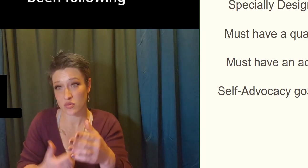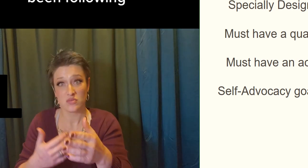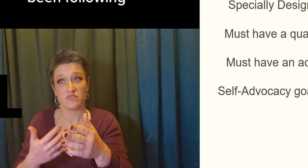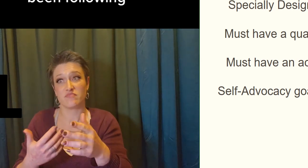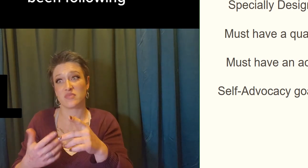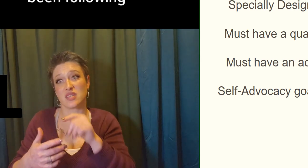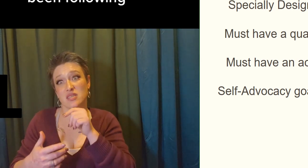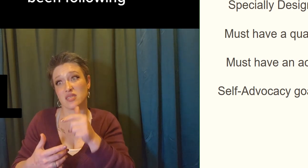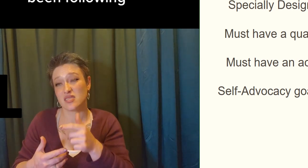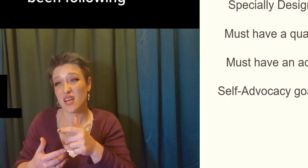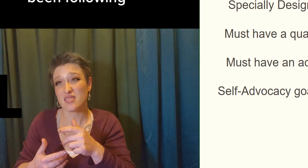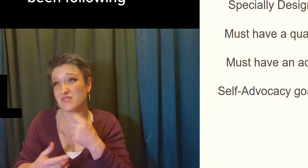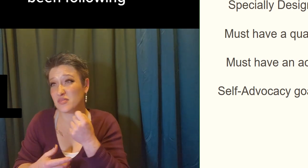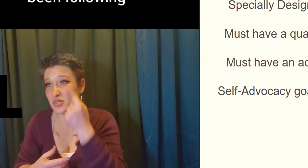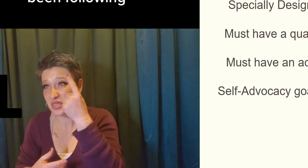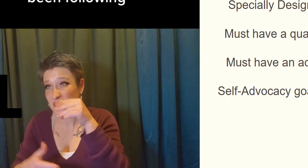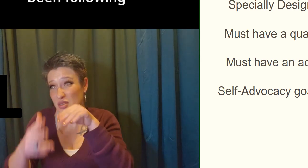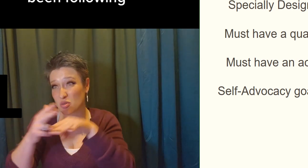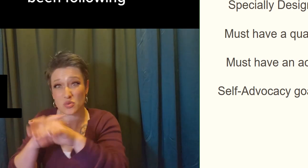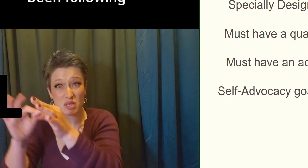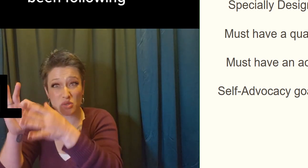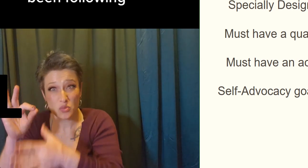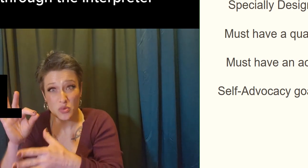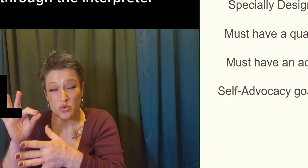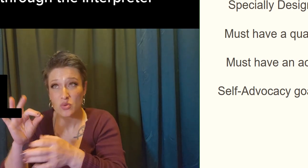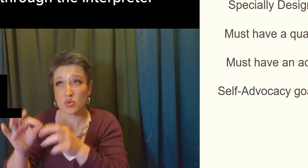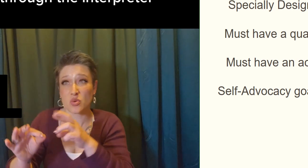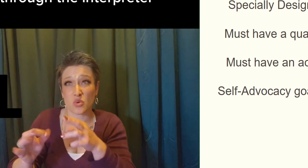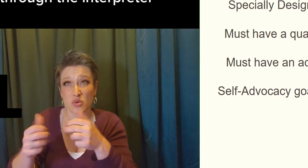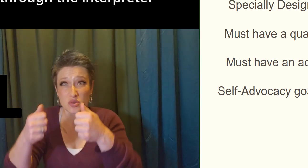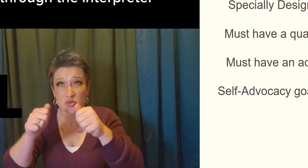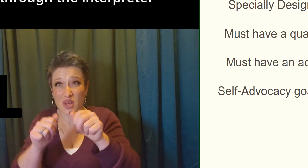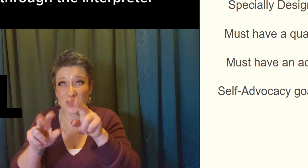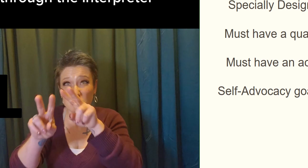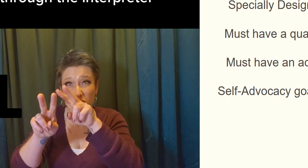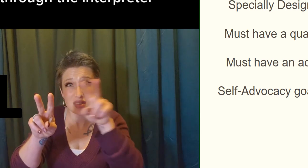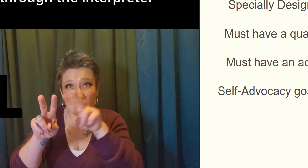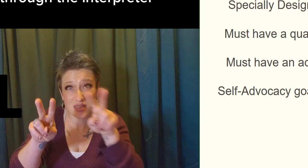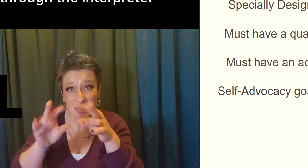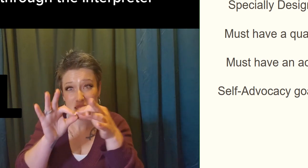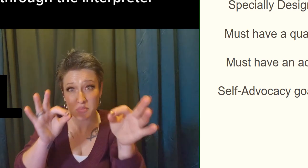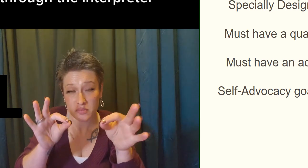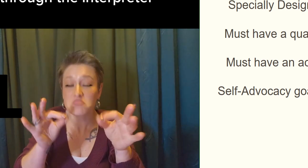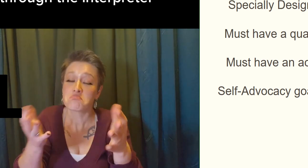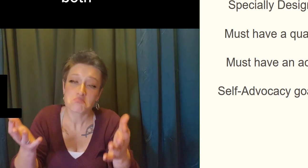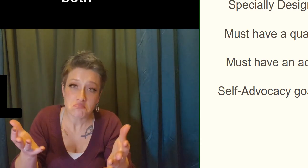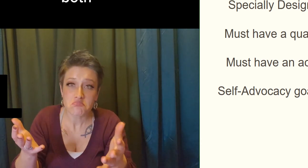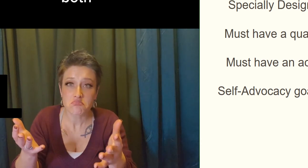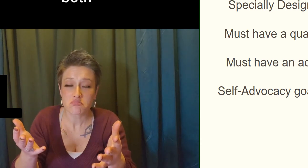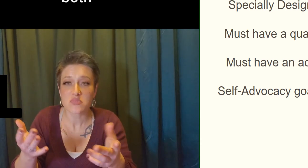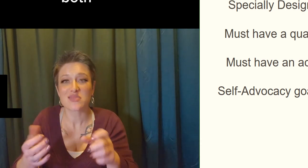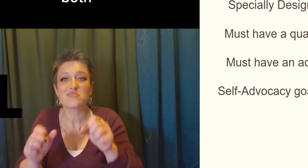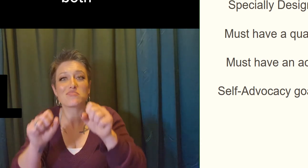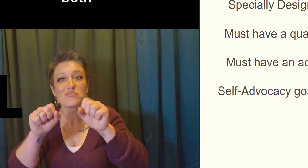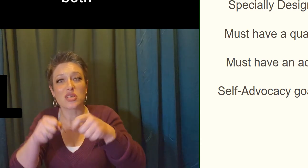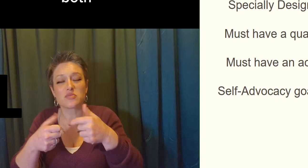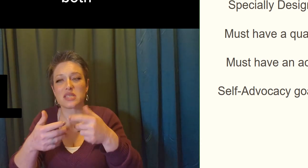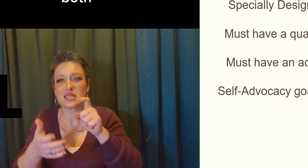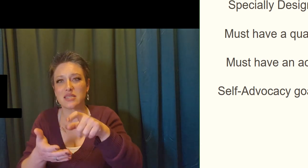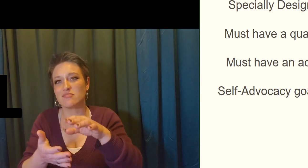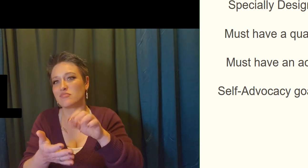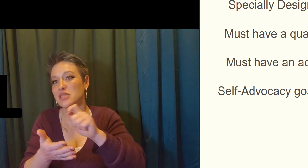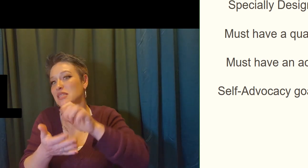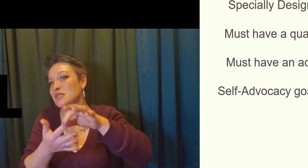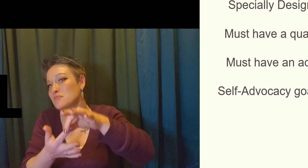But if the DHA student has been following, or if they don't understand through the interpreter, or if they're trying to watch both